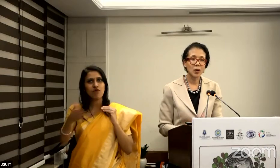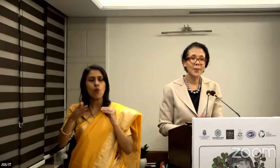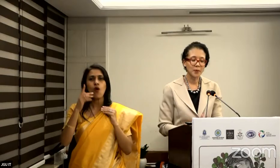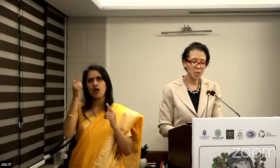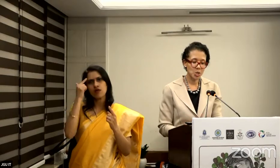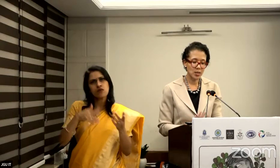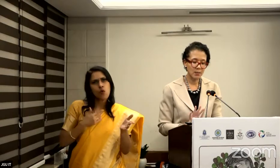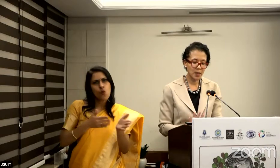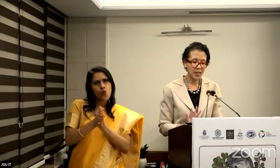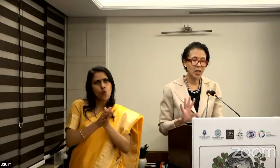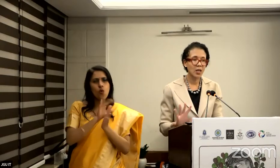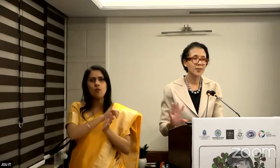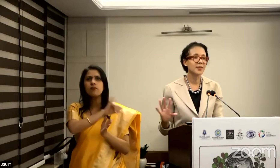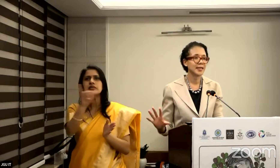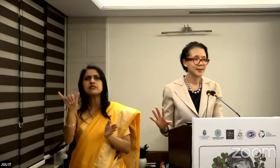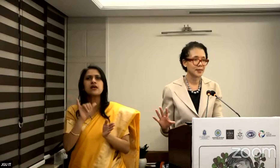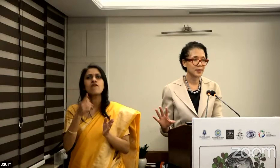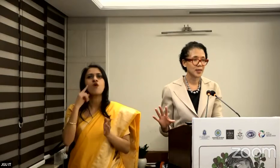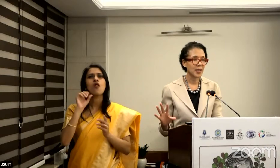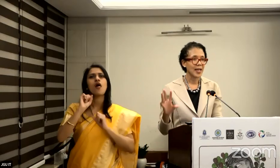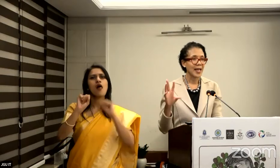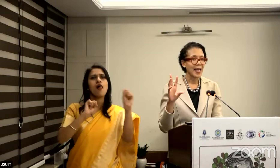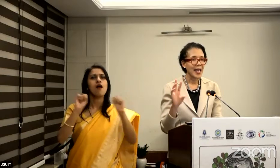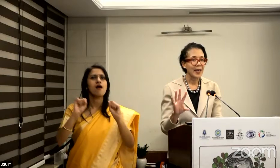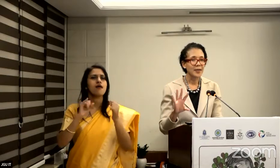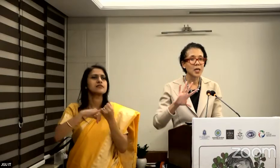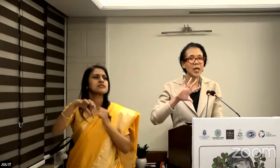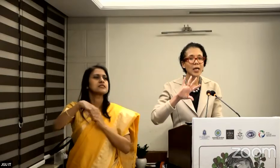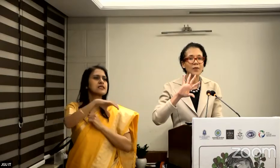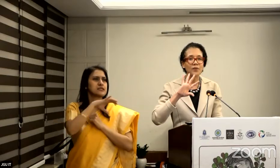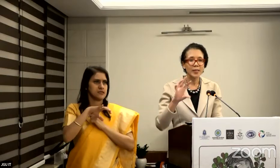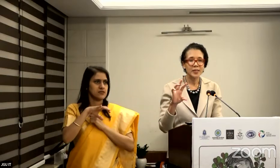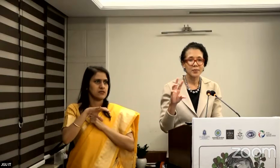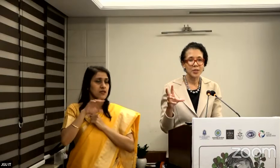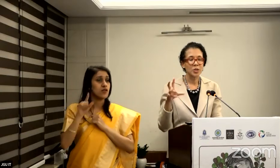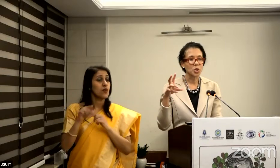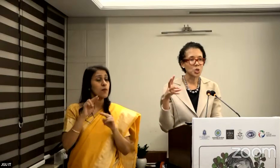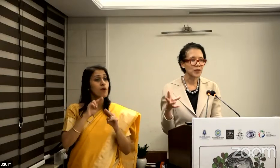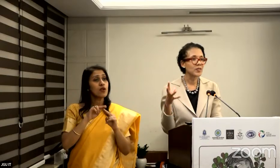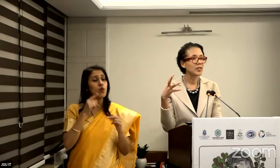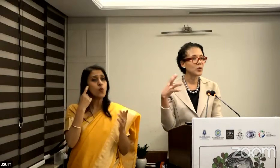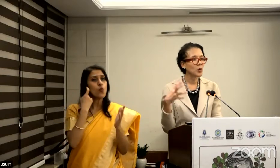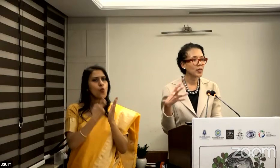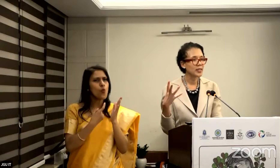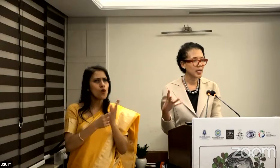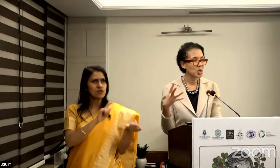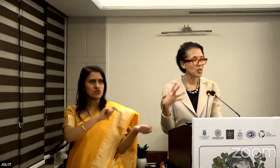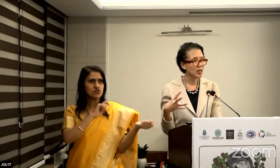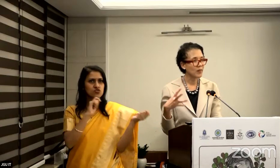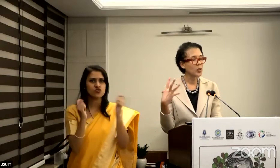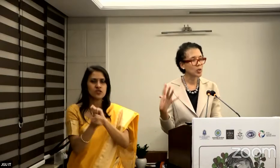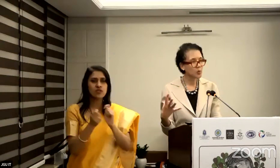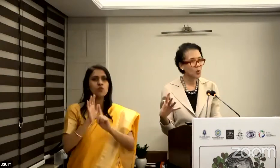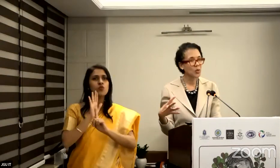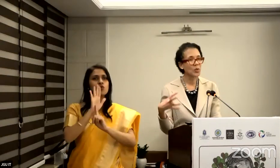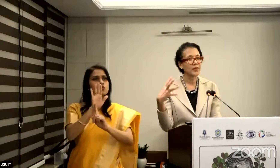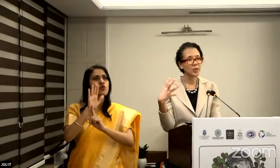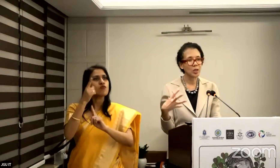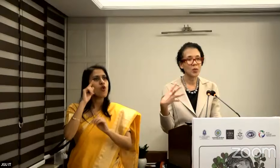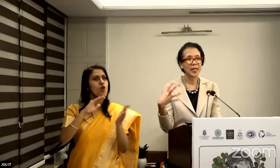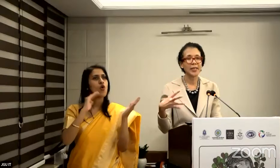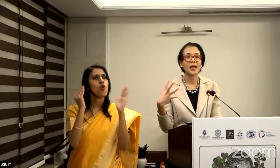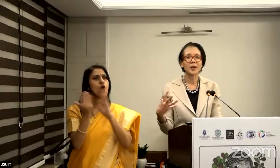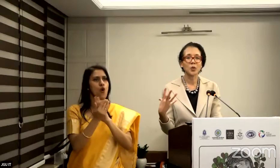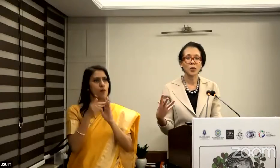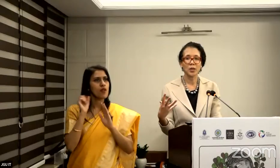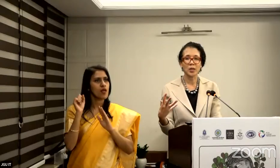and cooperation among all states as a fundamental shift in the orientation of the global order and the